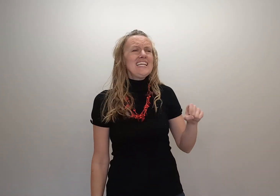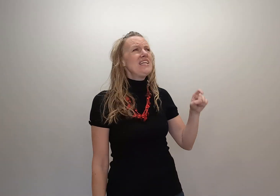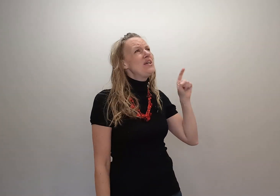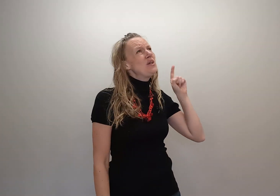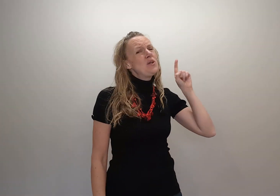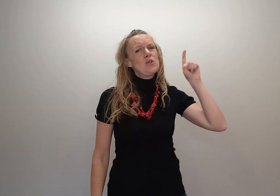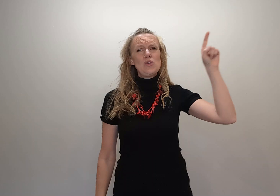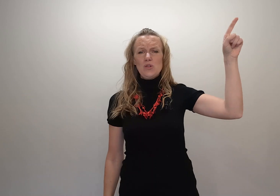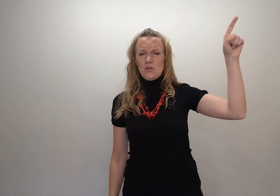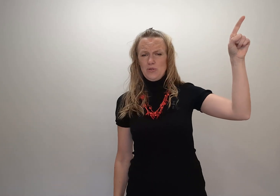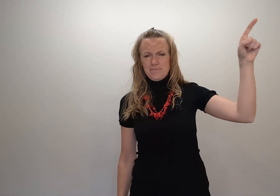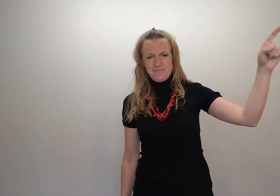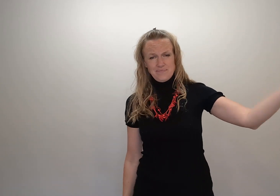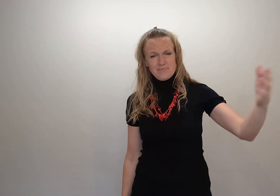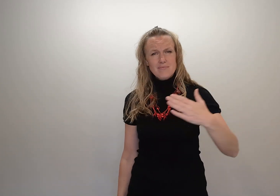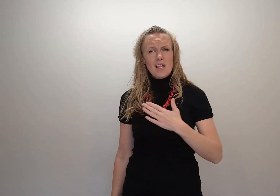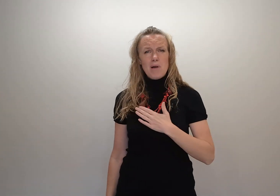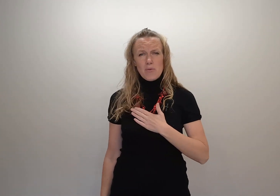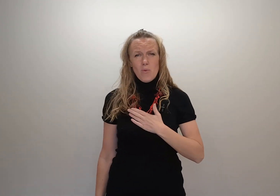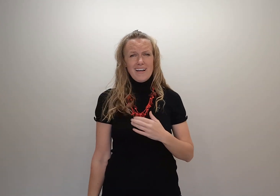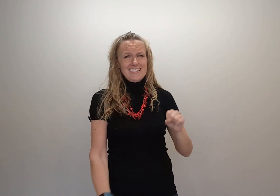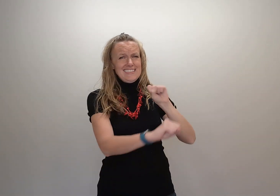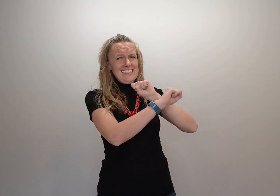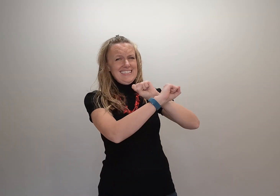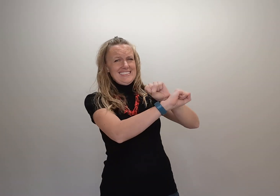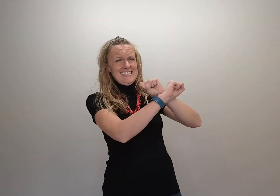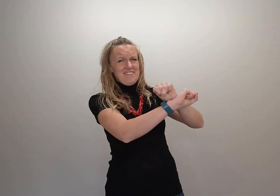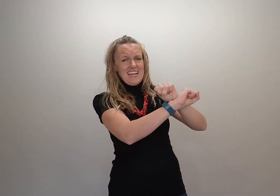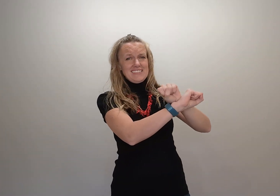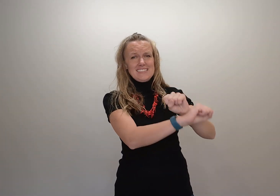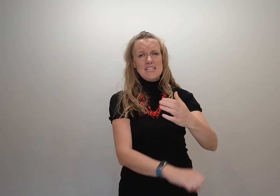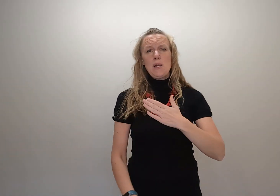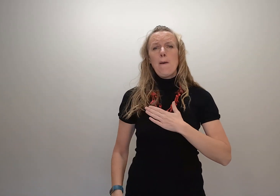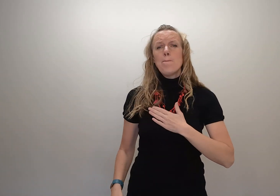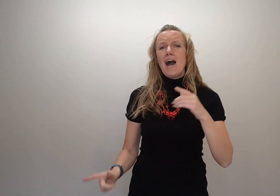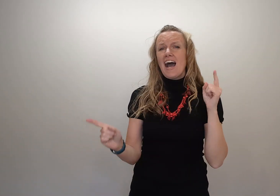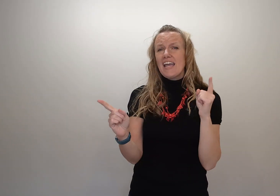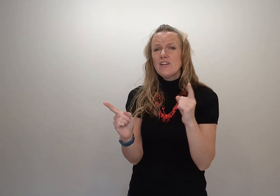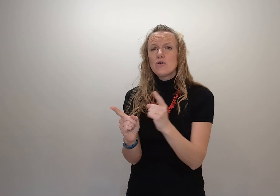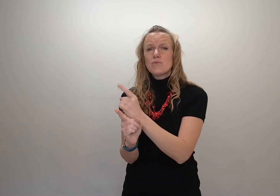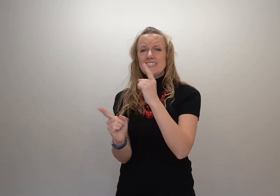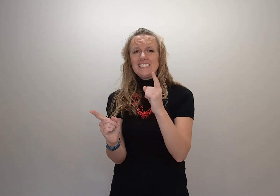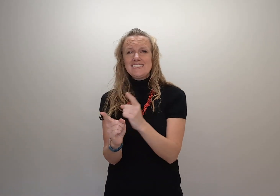need you. My one defense, my